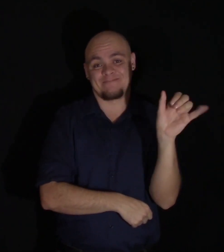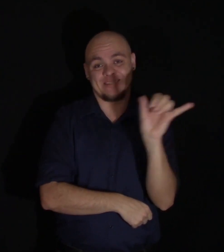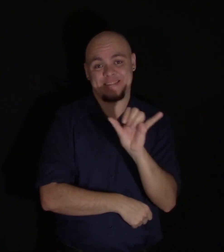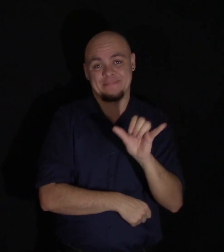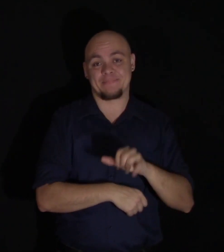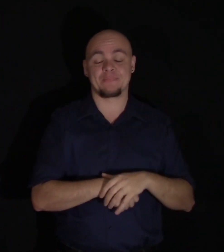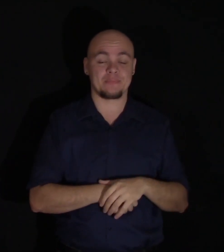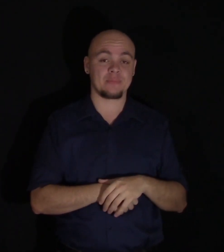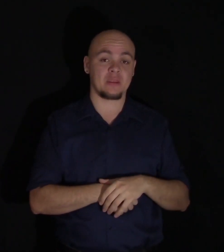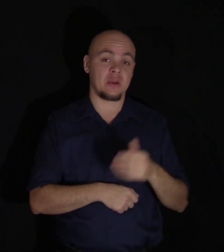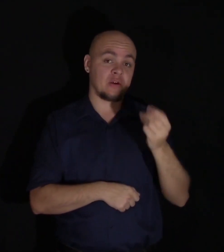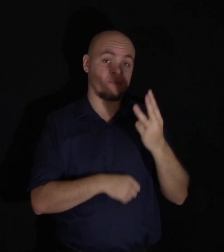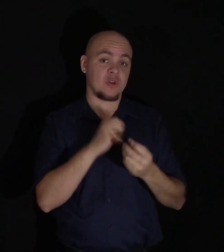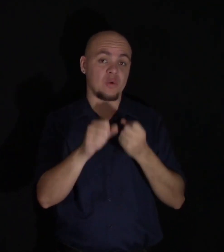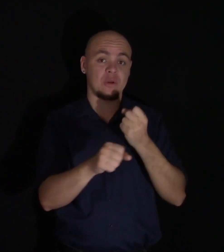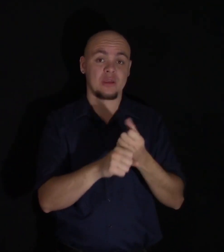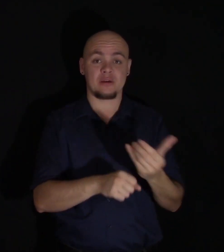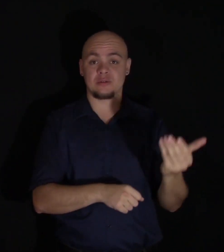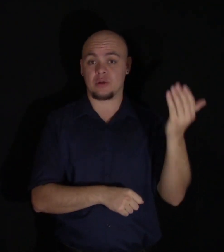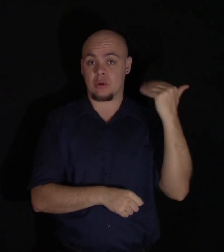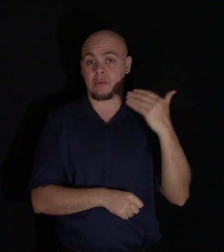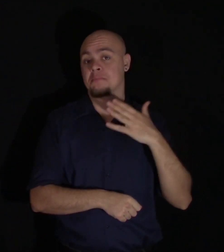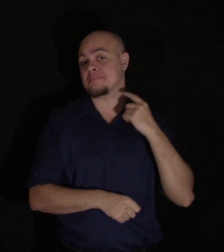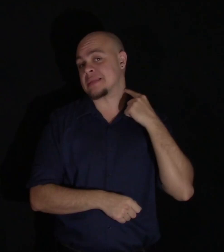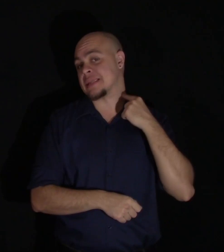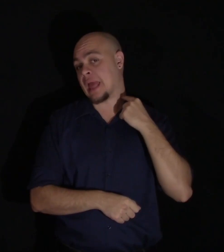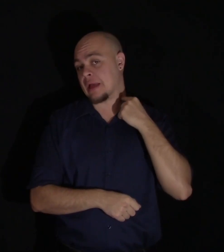few years ago, I felt a lump on the side of my neck.